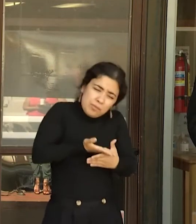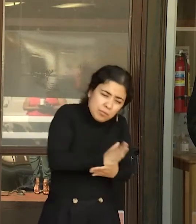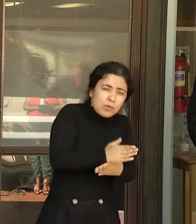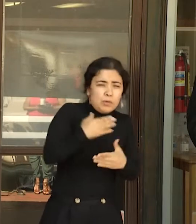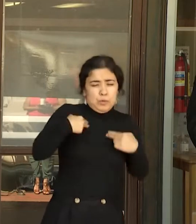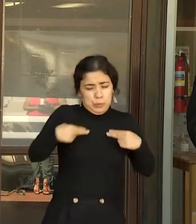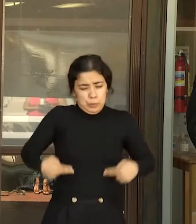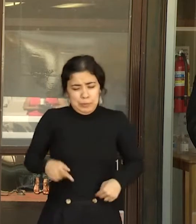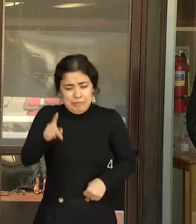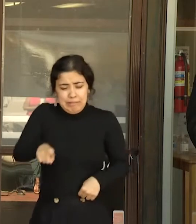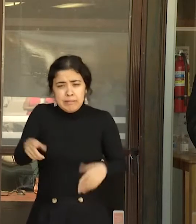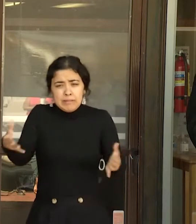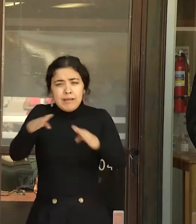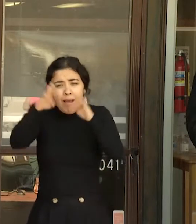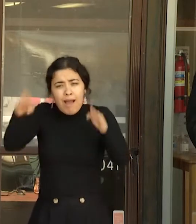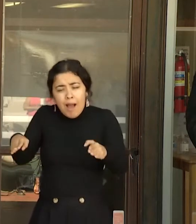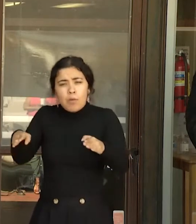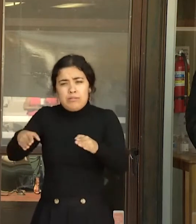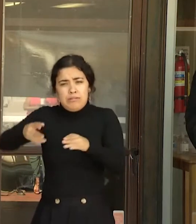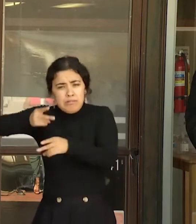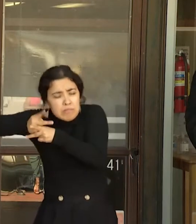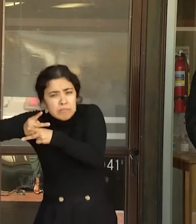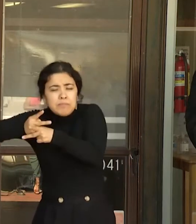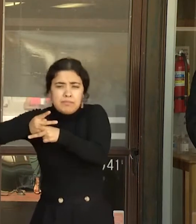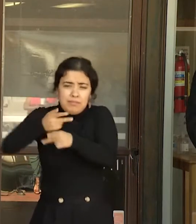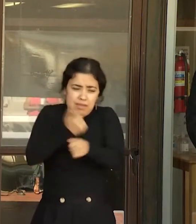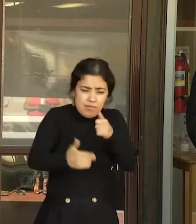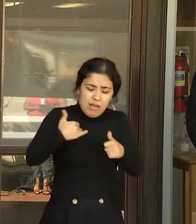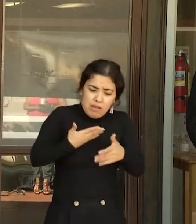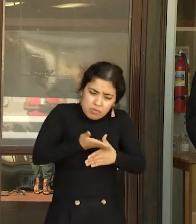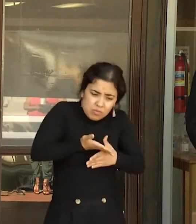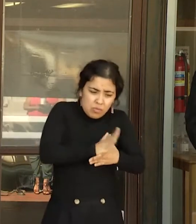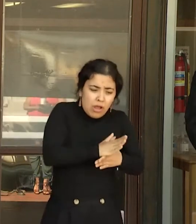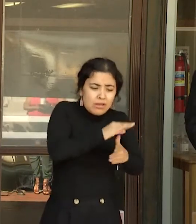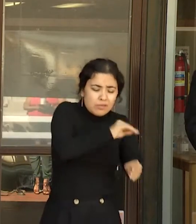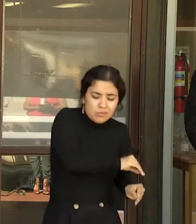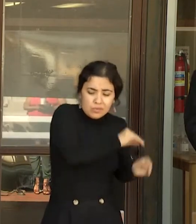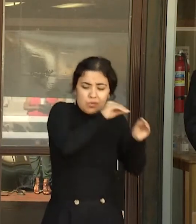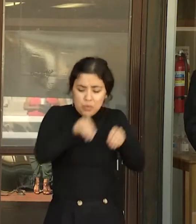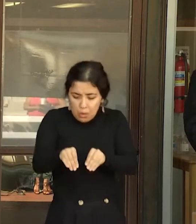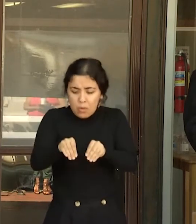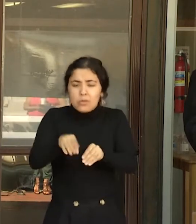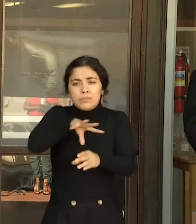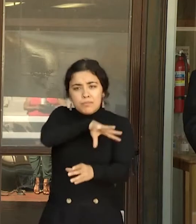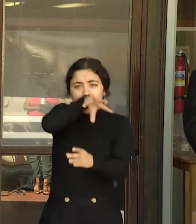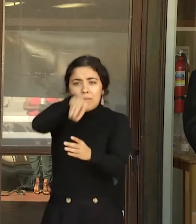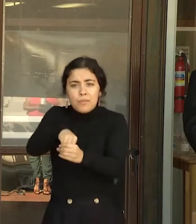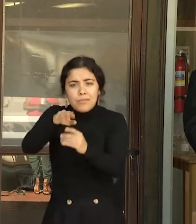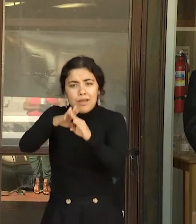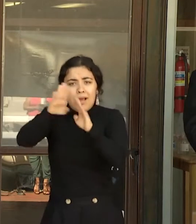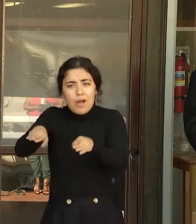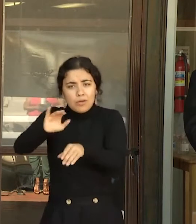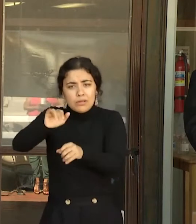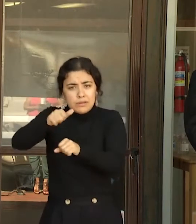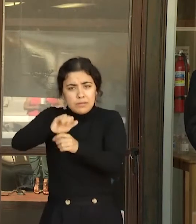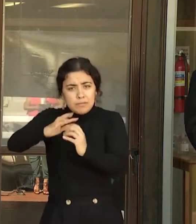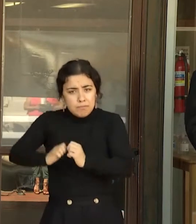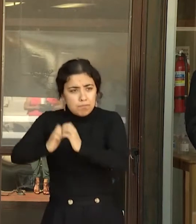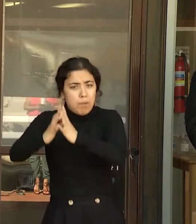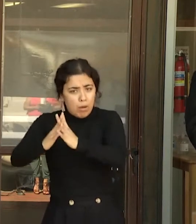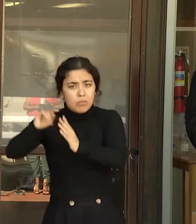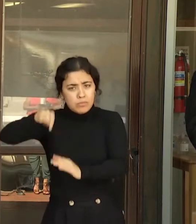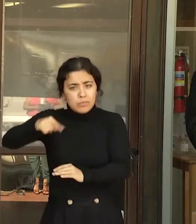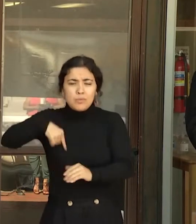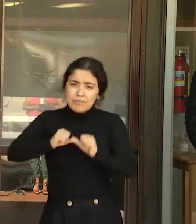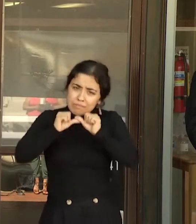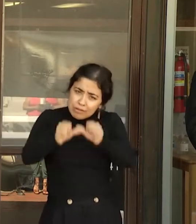housing. Everyone has a right to go where they want to go, to be a part of that housing establishment. And we continue to push